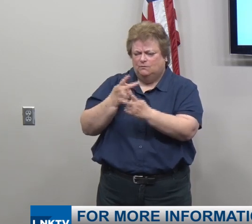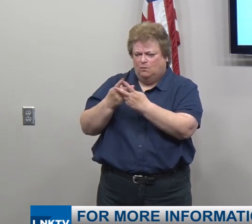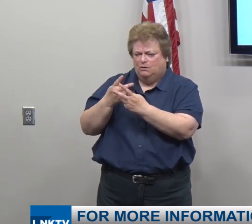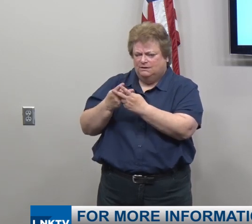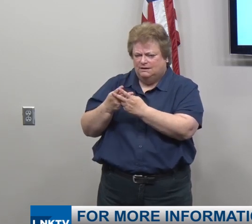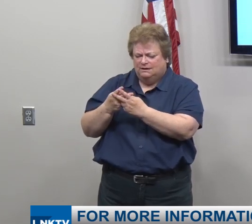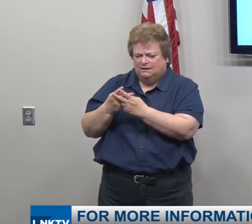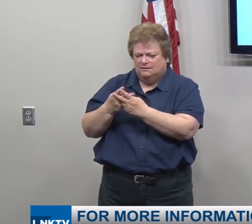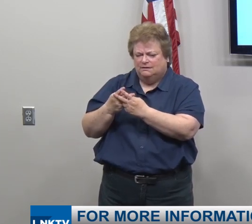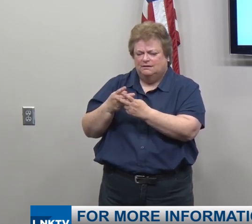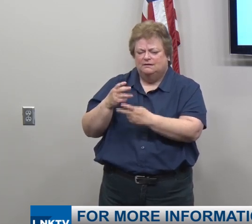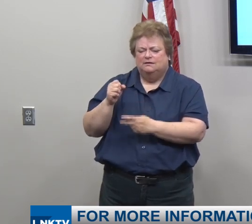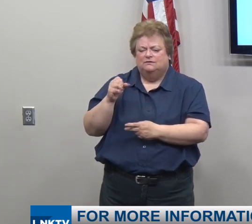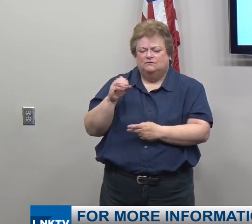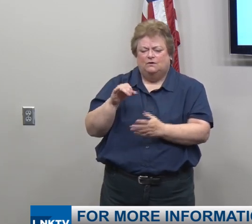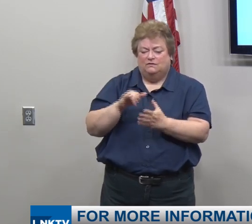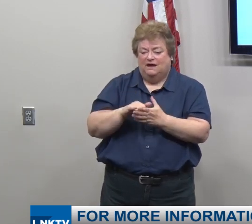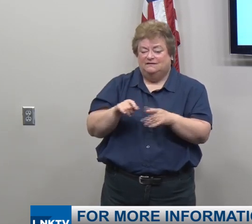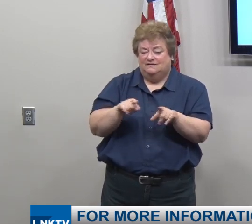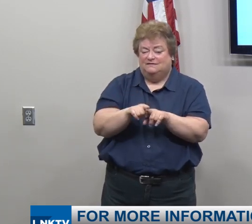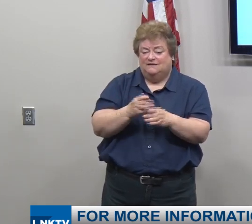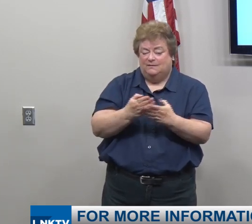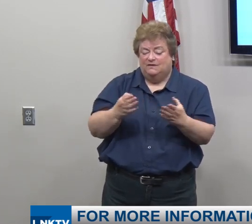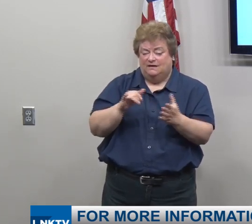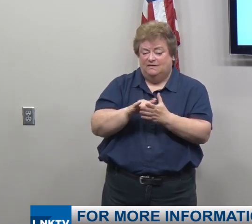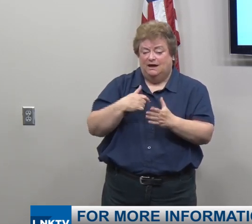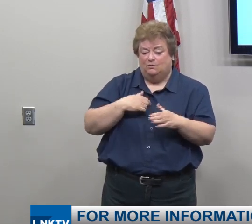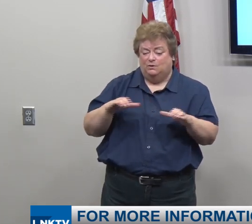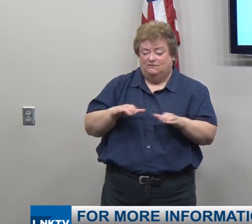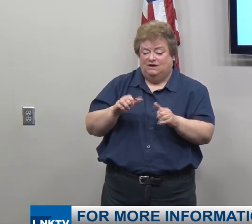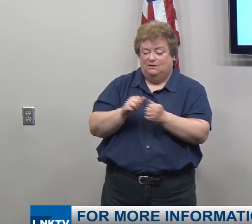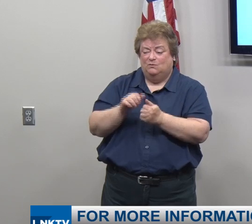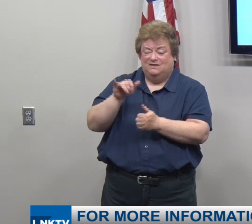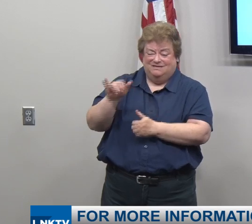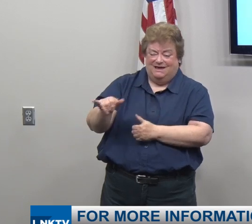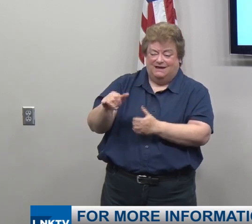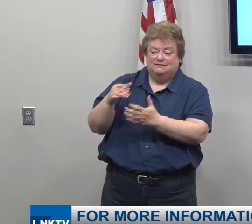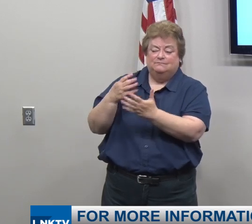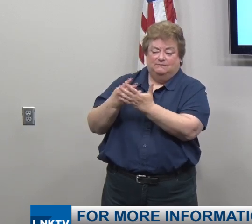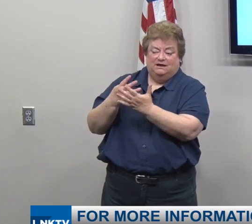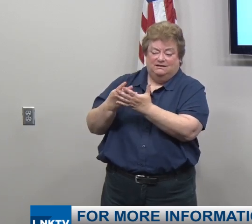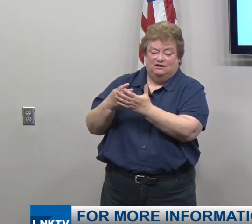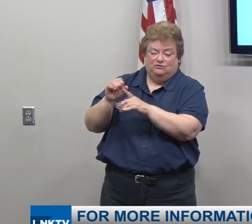So that is the same thing that we have done with this situation.